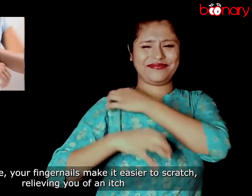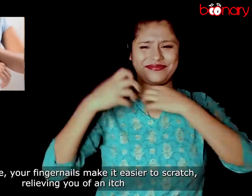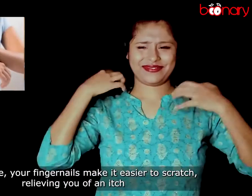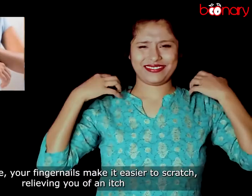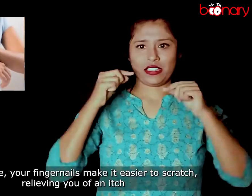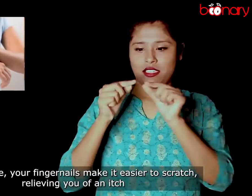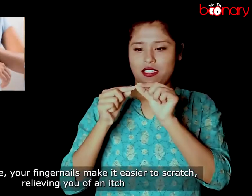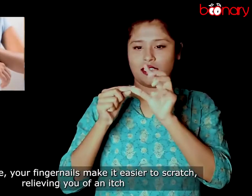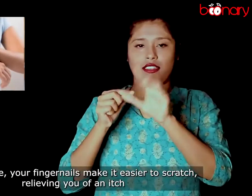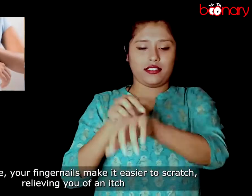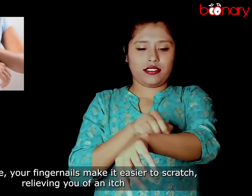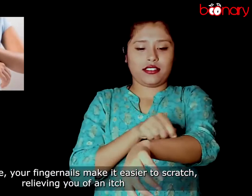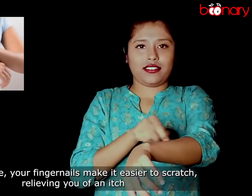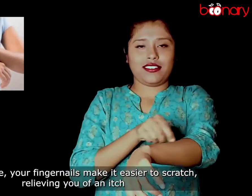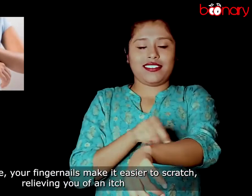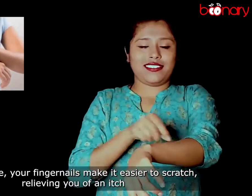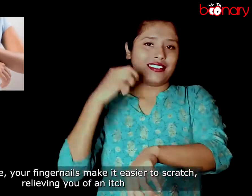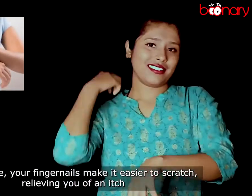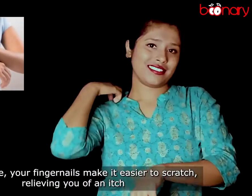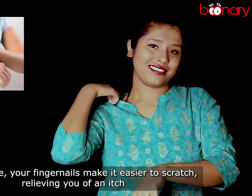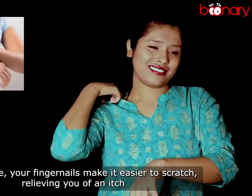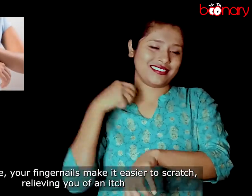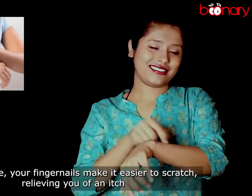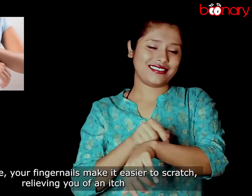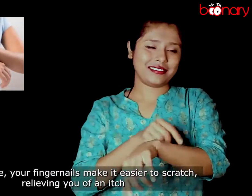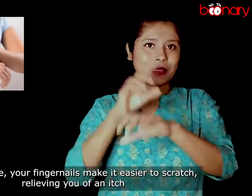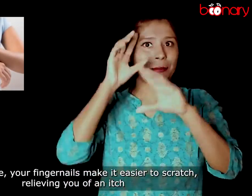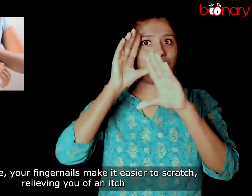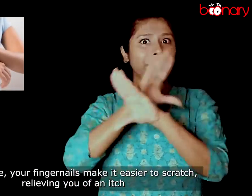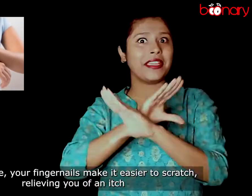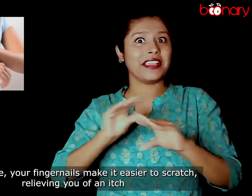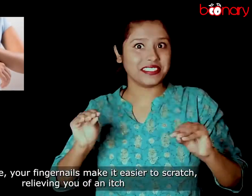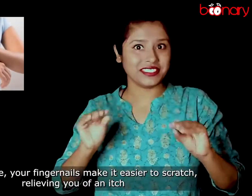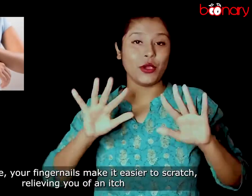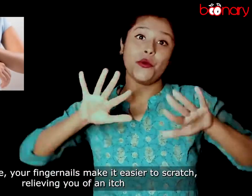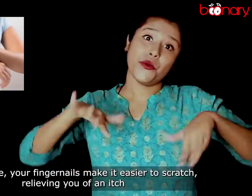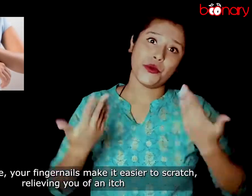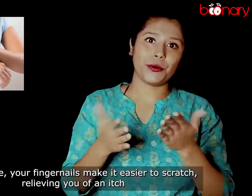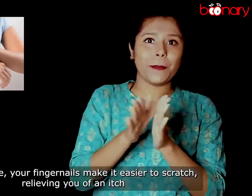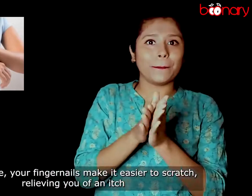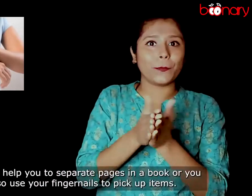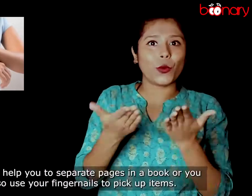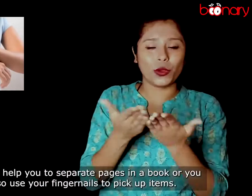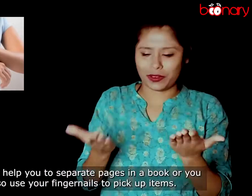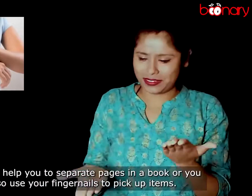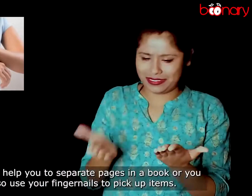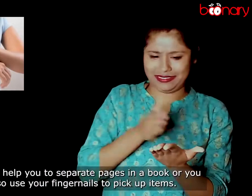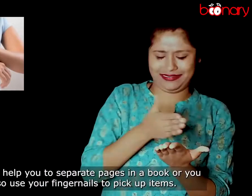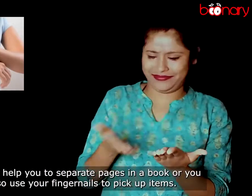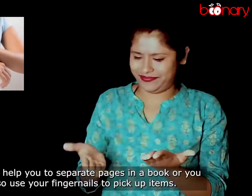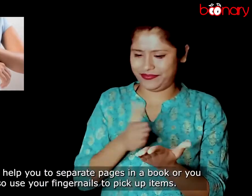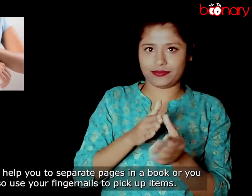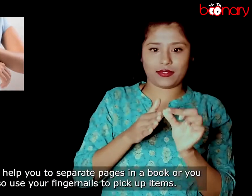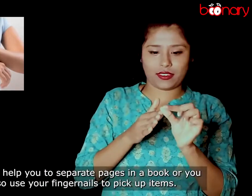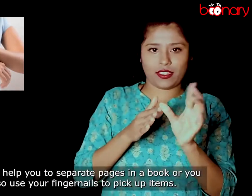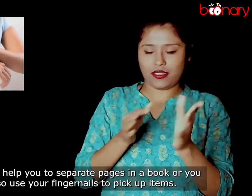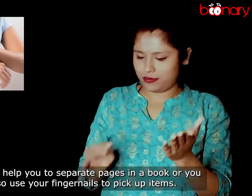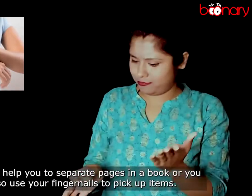easier to scratch, relieving you of an itch. Or nails also help you